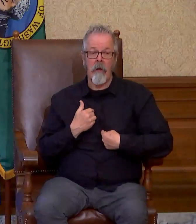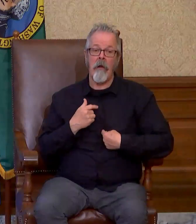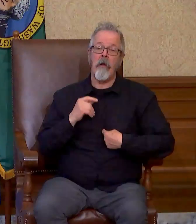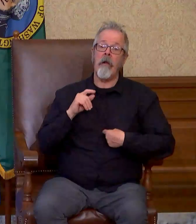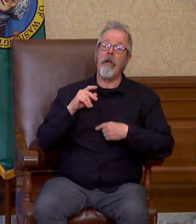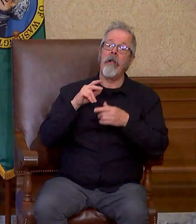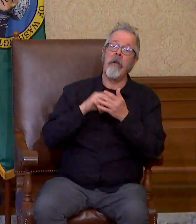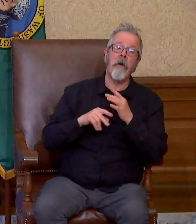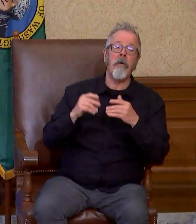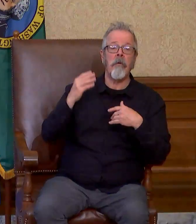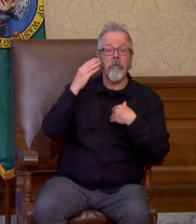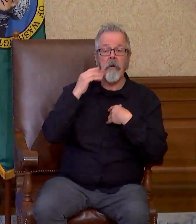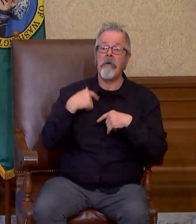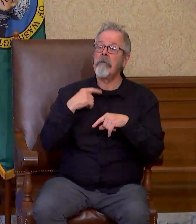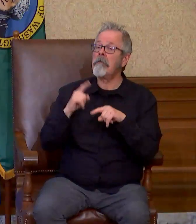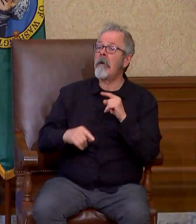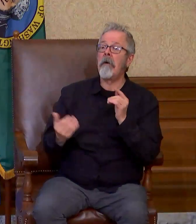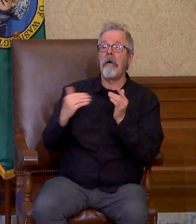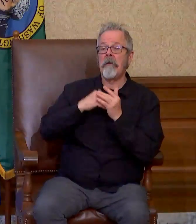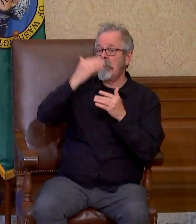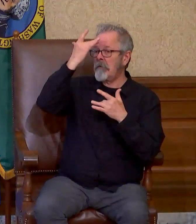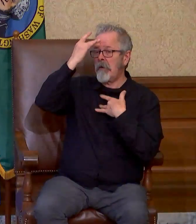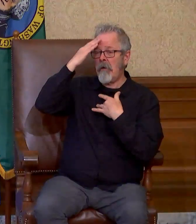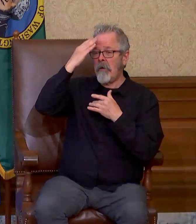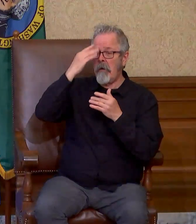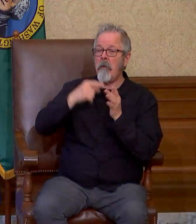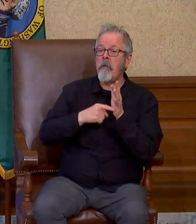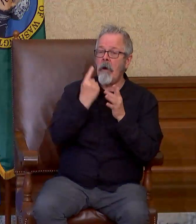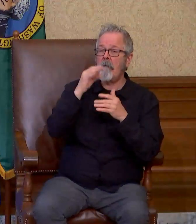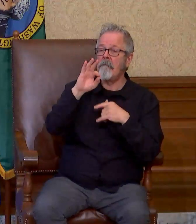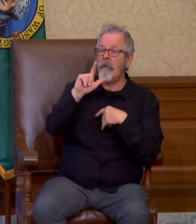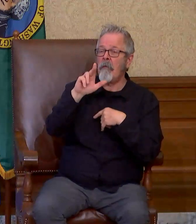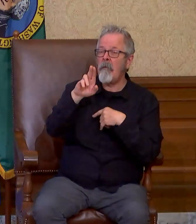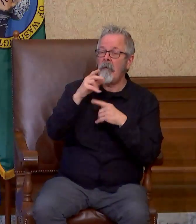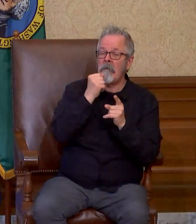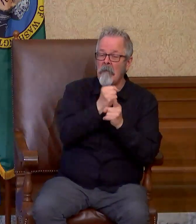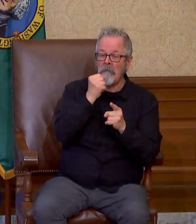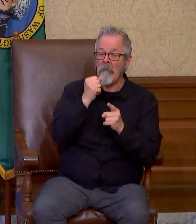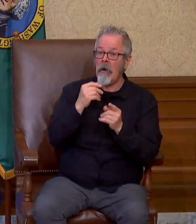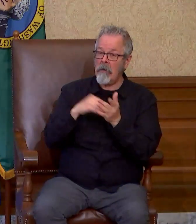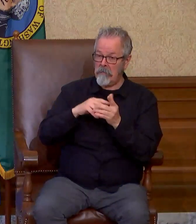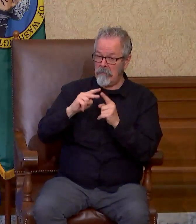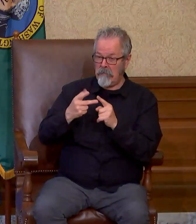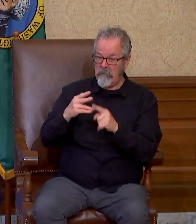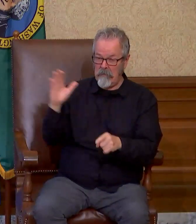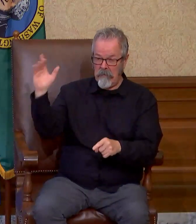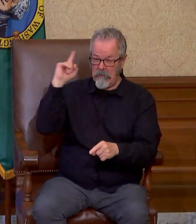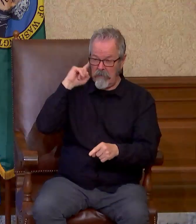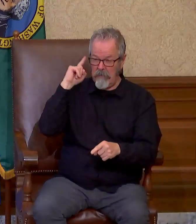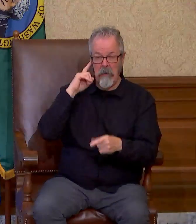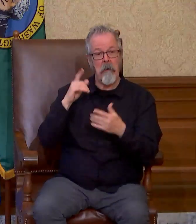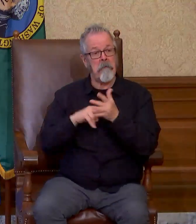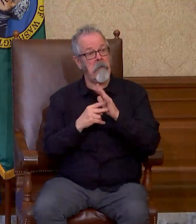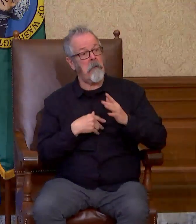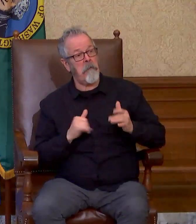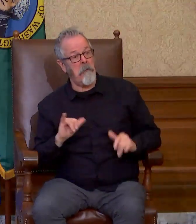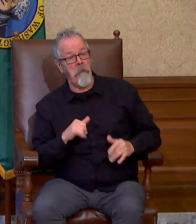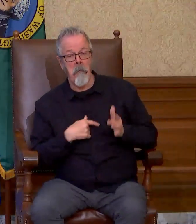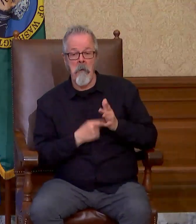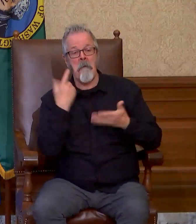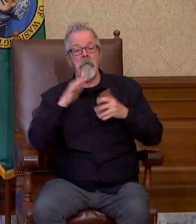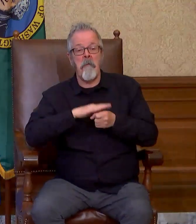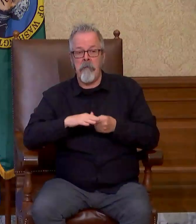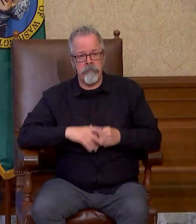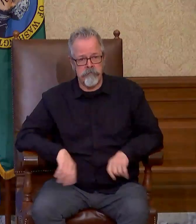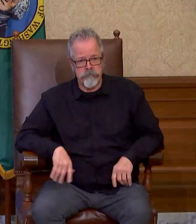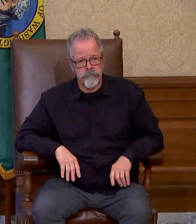from transmitting the disease to other people. There is simply not medical research to really show that that's the case yet. In fact,